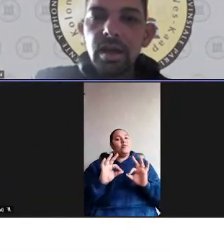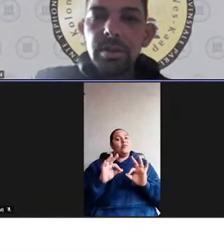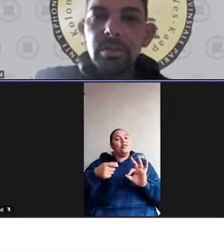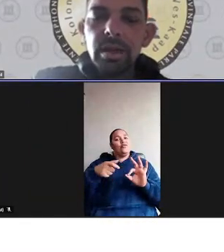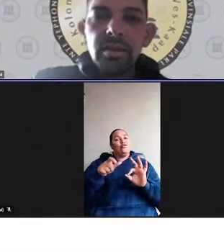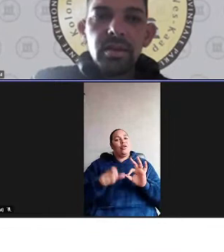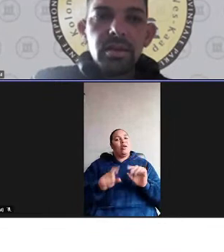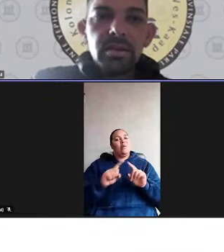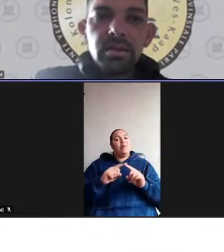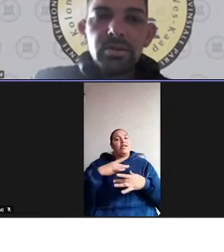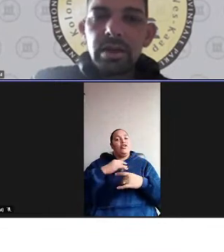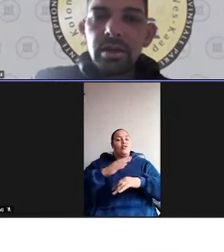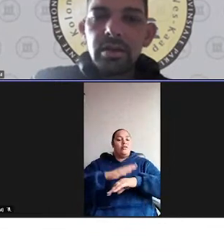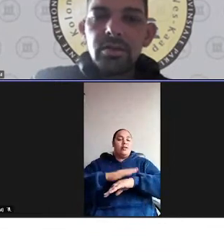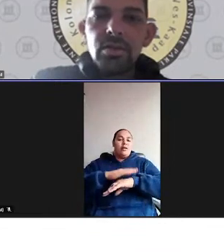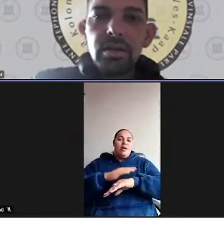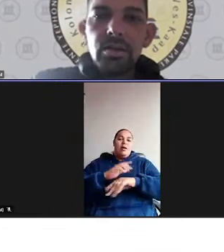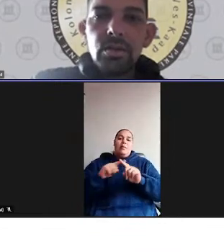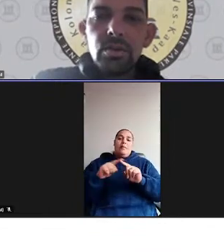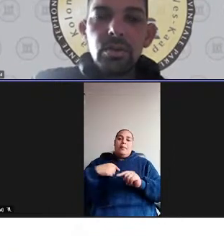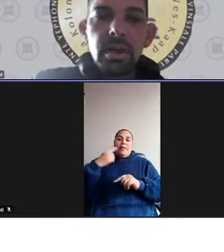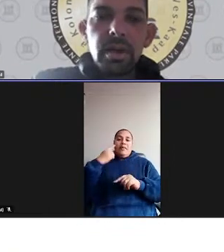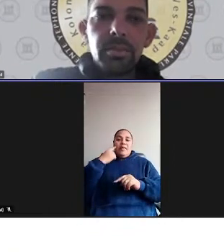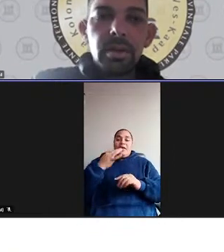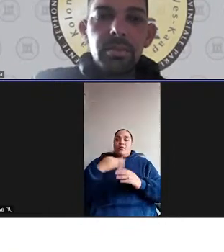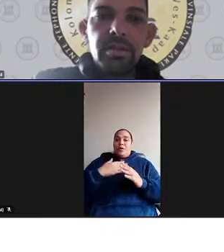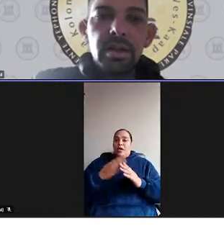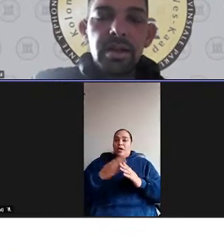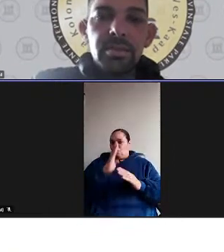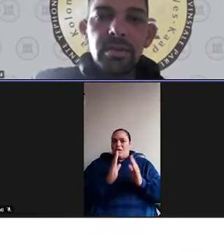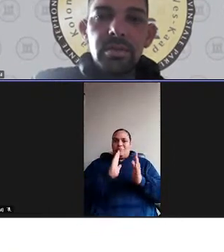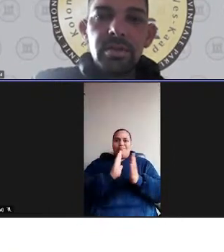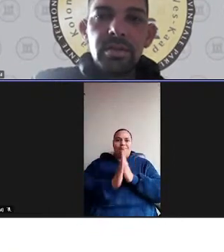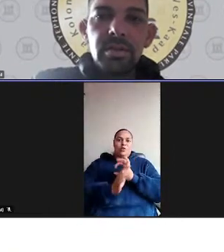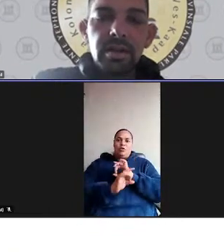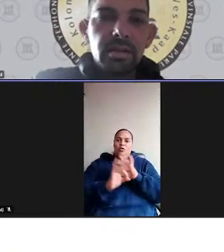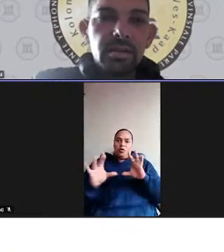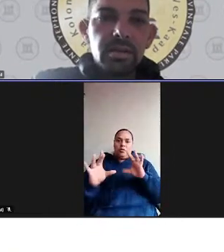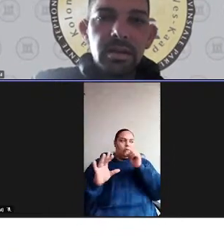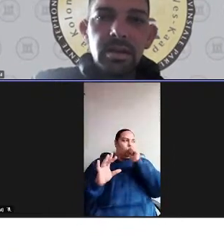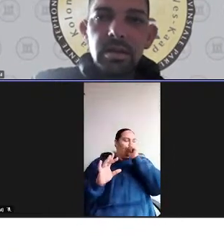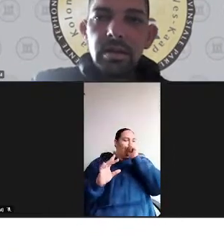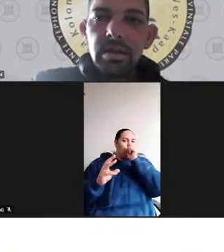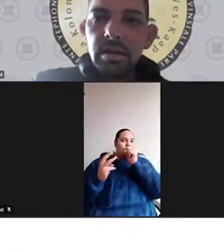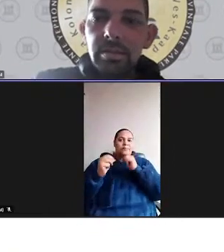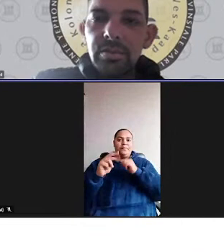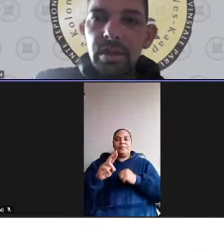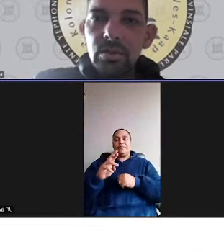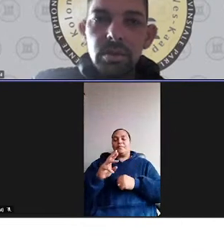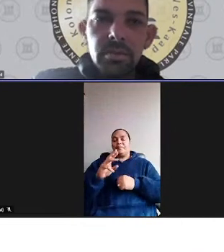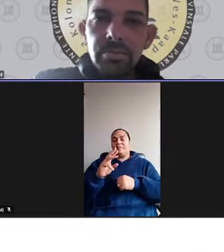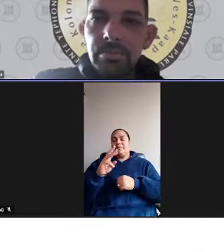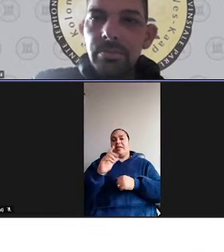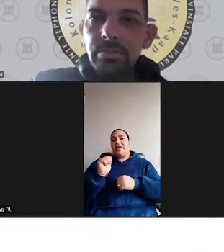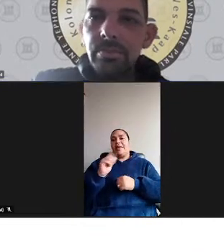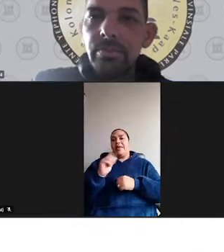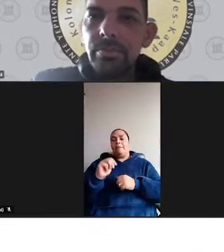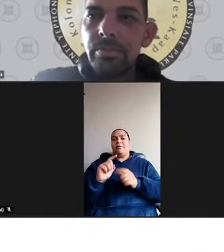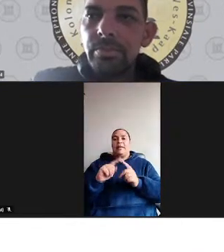interest of time, I think if we can get straight into Mr. Adams and Mr. Titus, if that's in